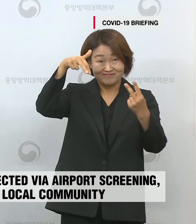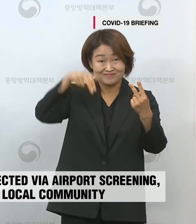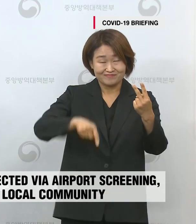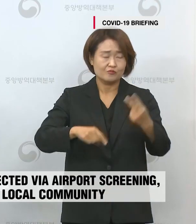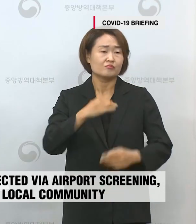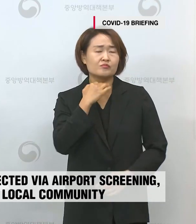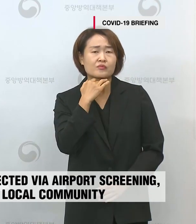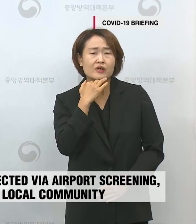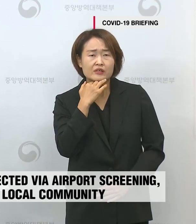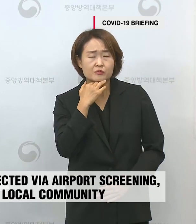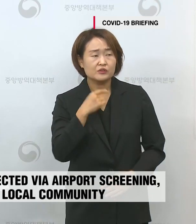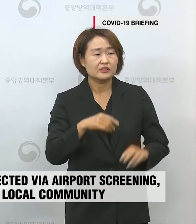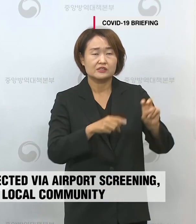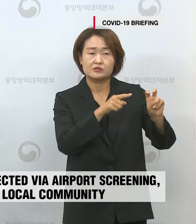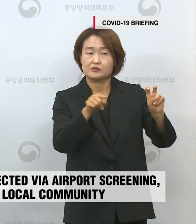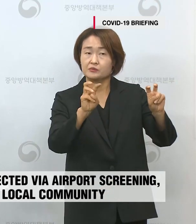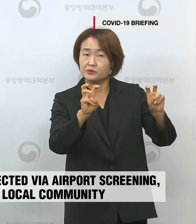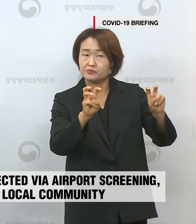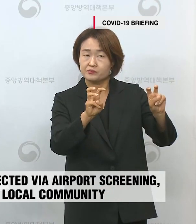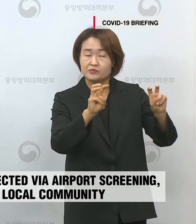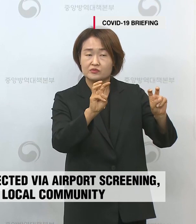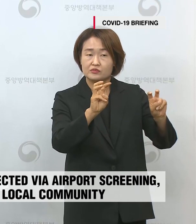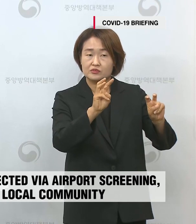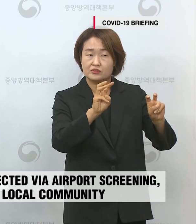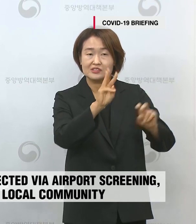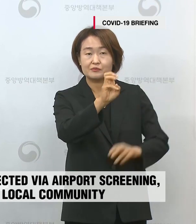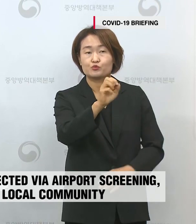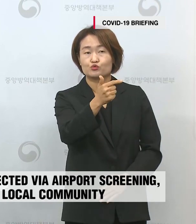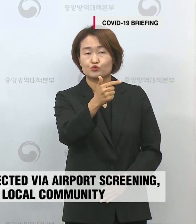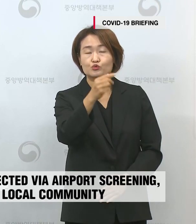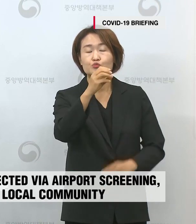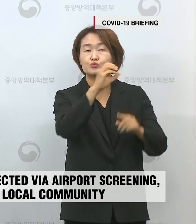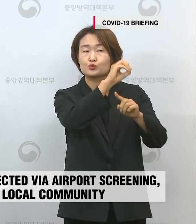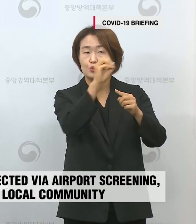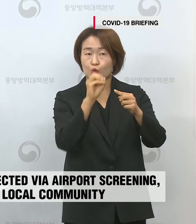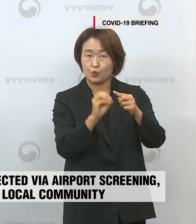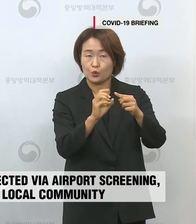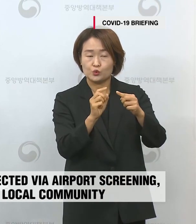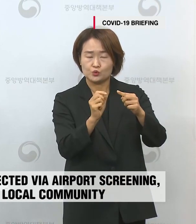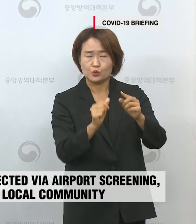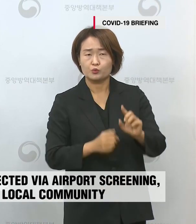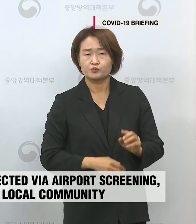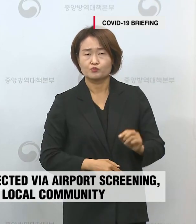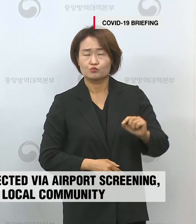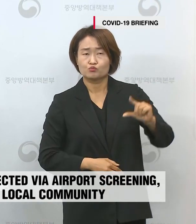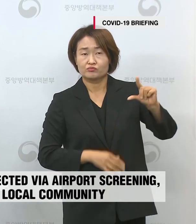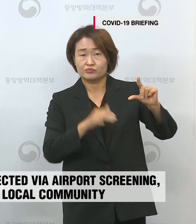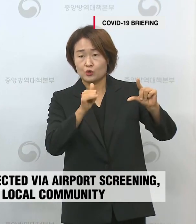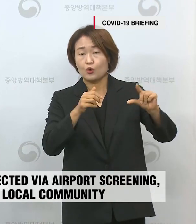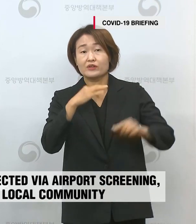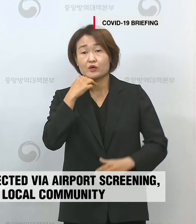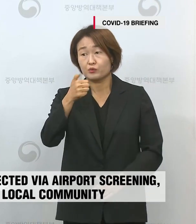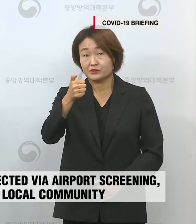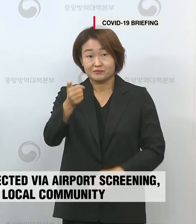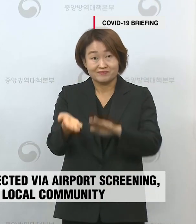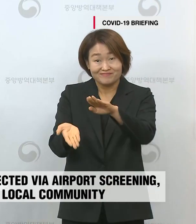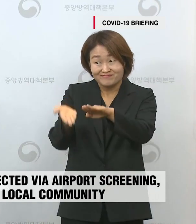And during the past 2 weeks, we have seen that in the people in the 20s and 30s, it has